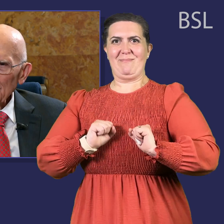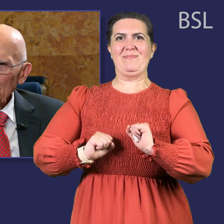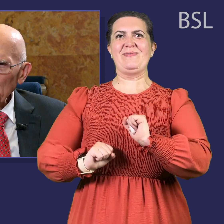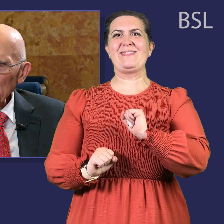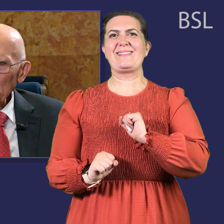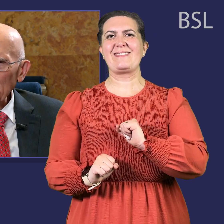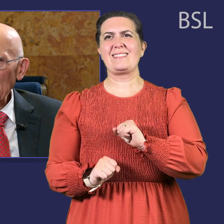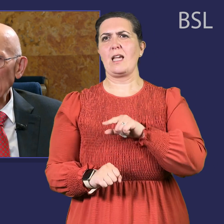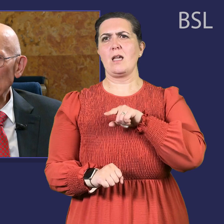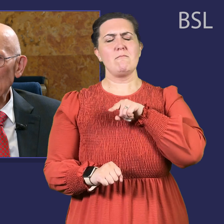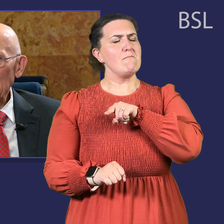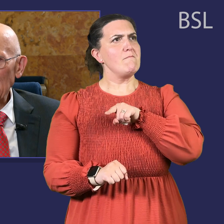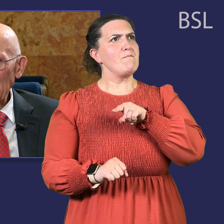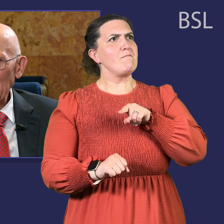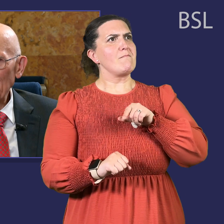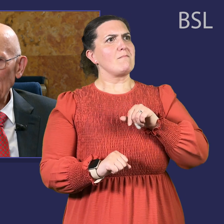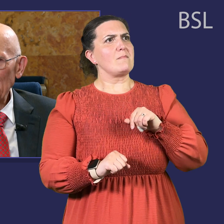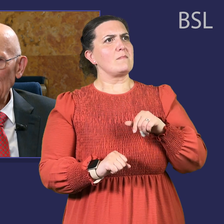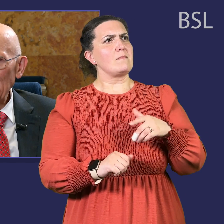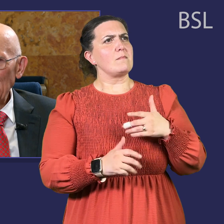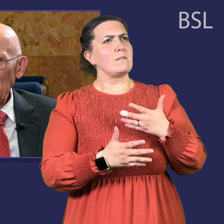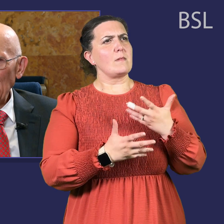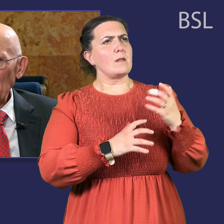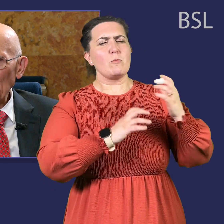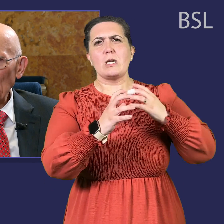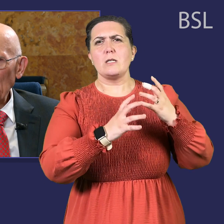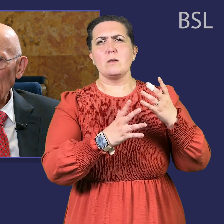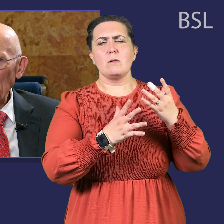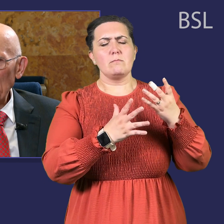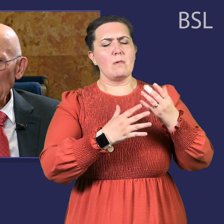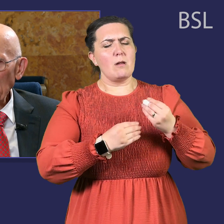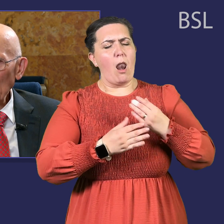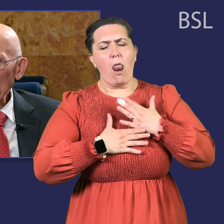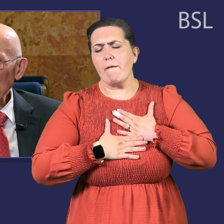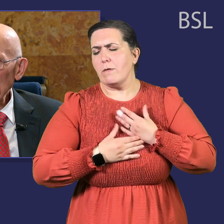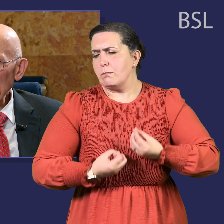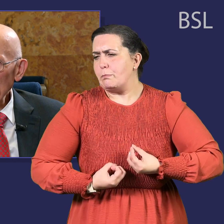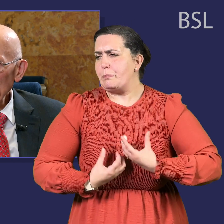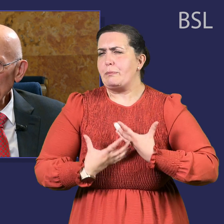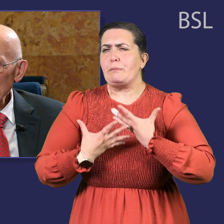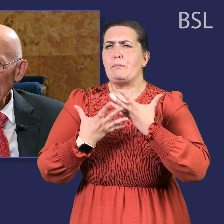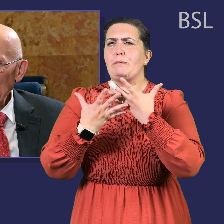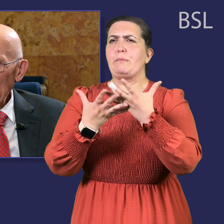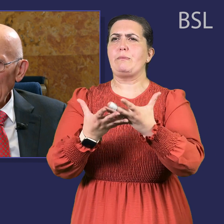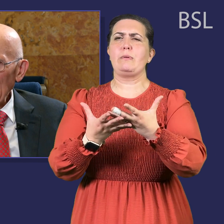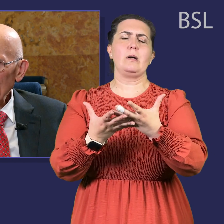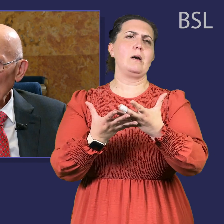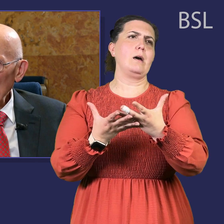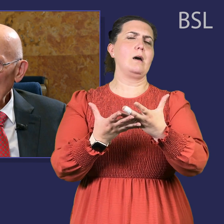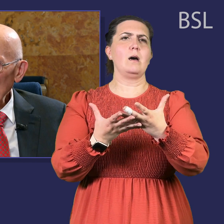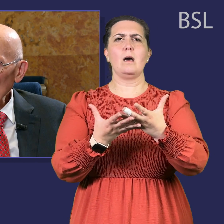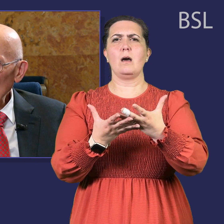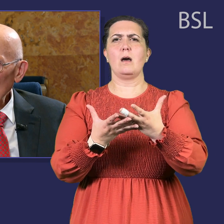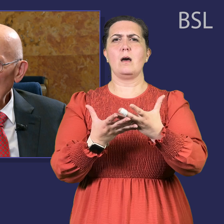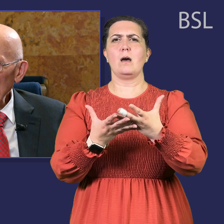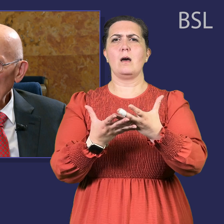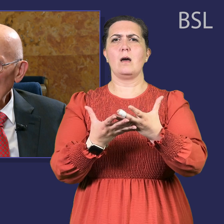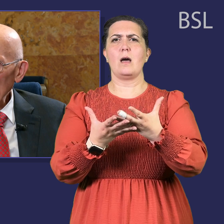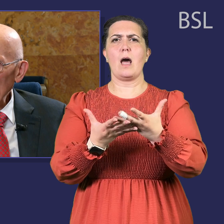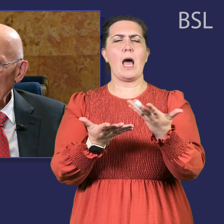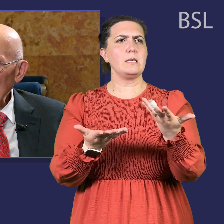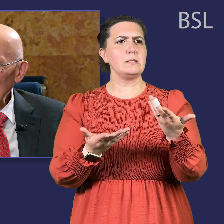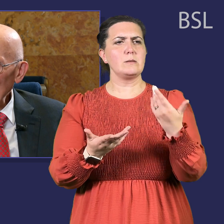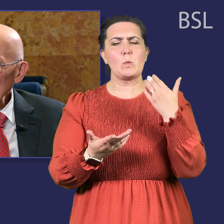He communicates love for the people with whom he meets and for the people who will